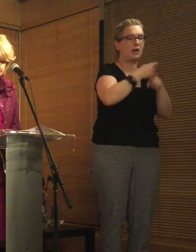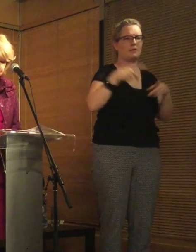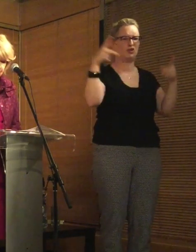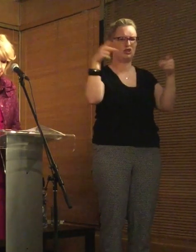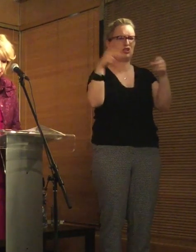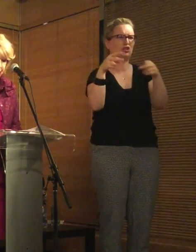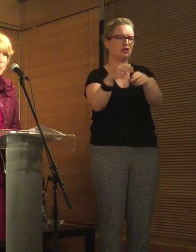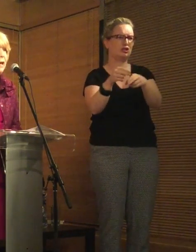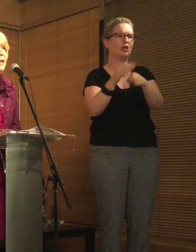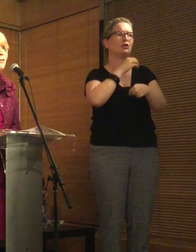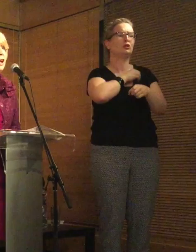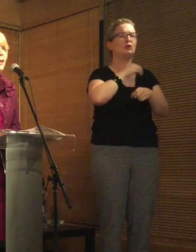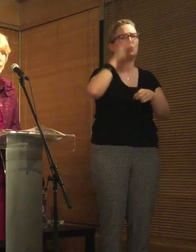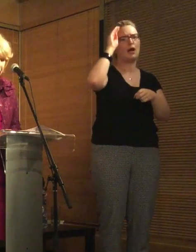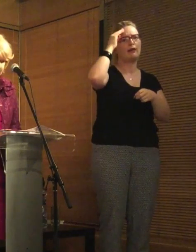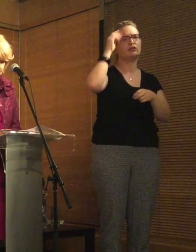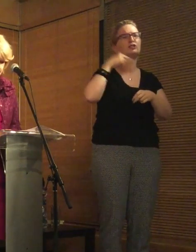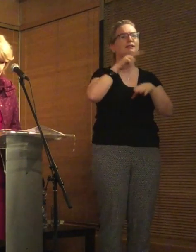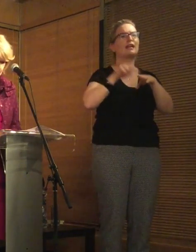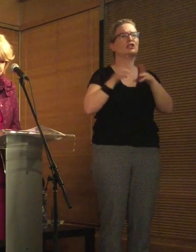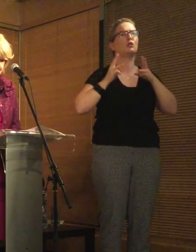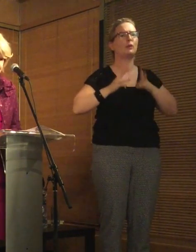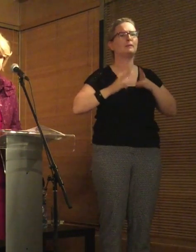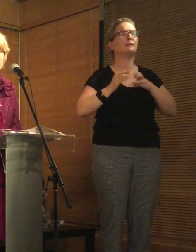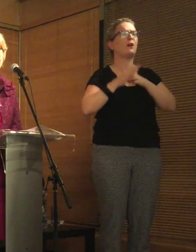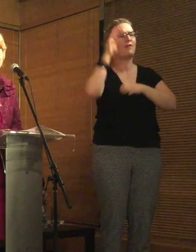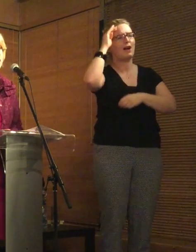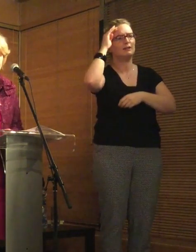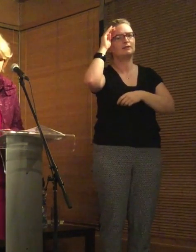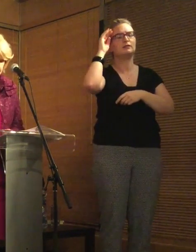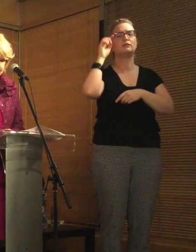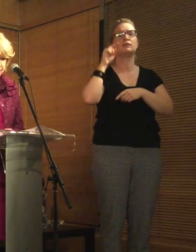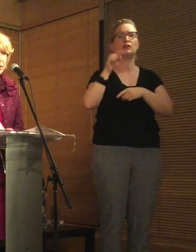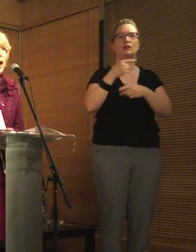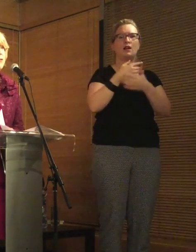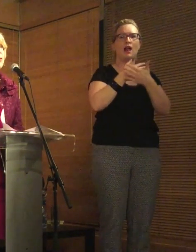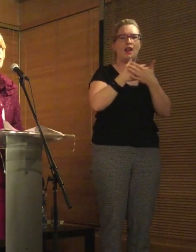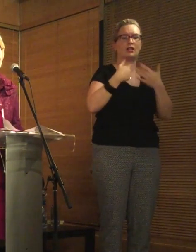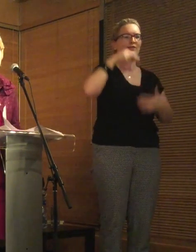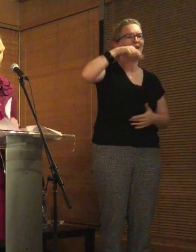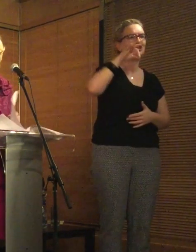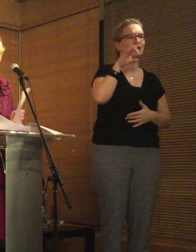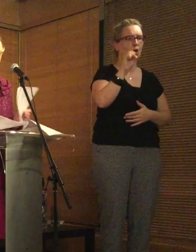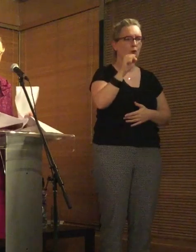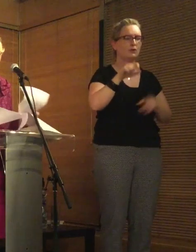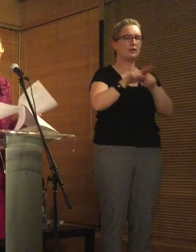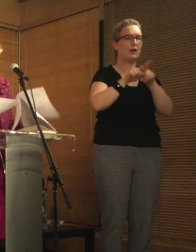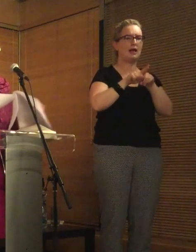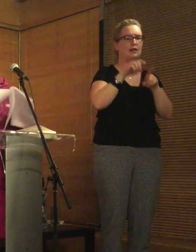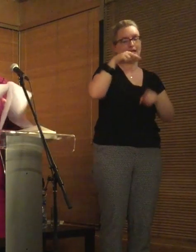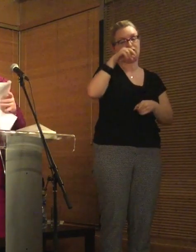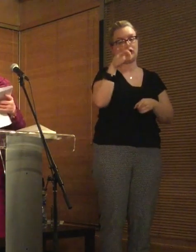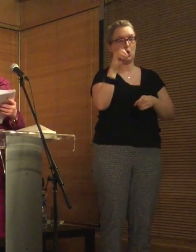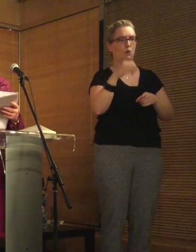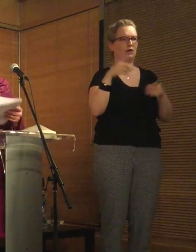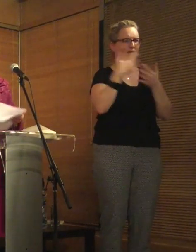Women's Council of Ireland and many of the other NGOs tasked with ensuring rights for women are upheld. The